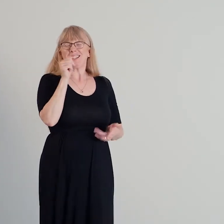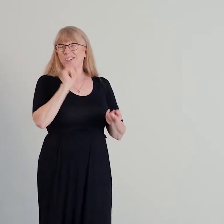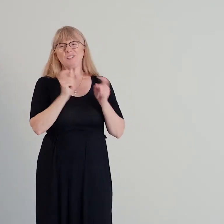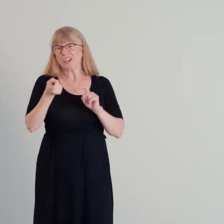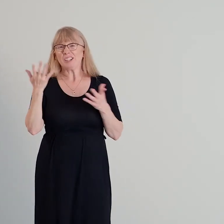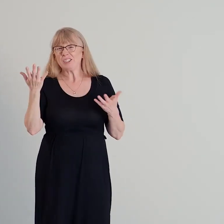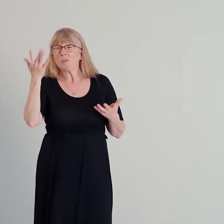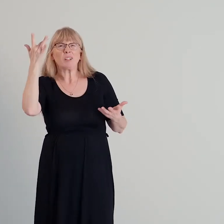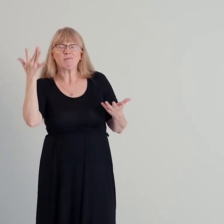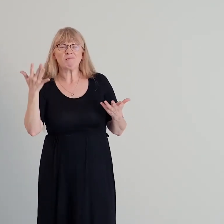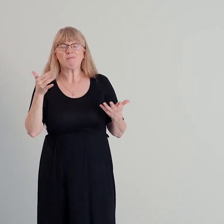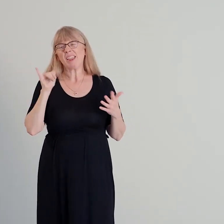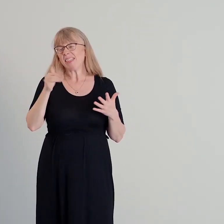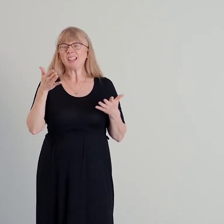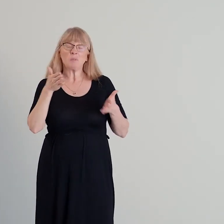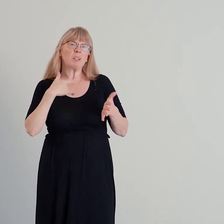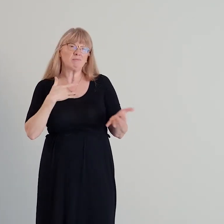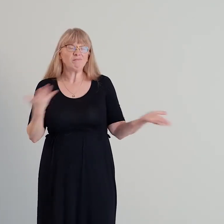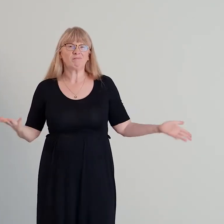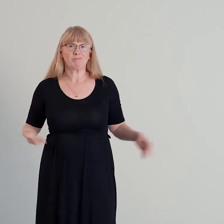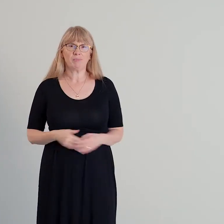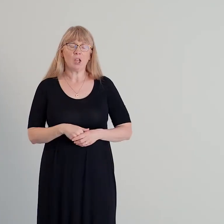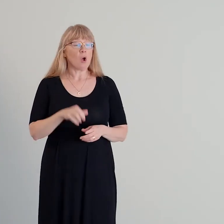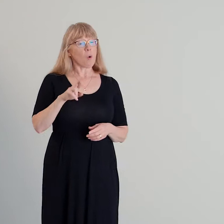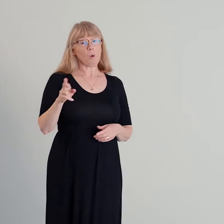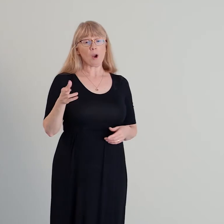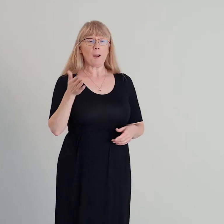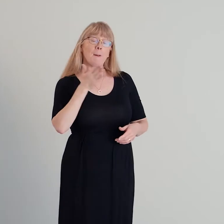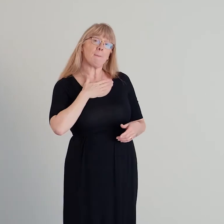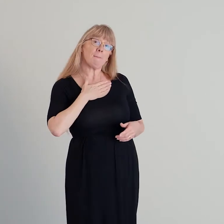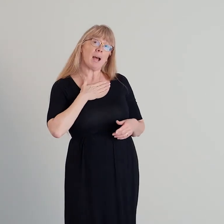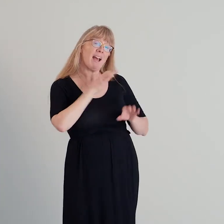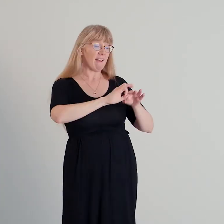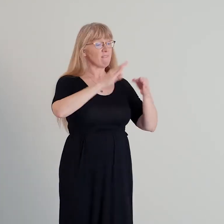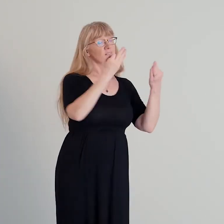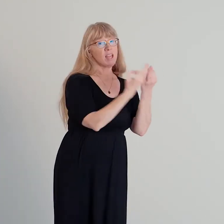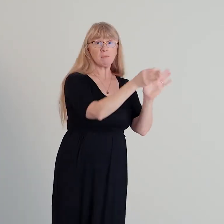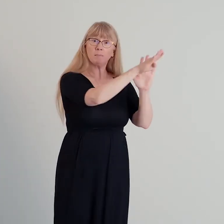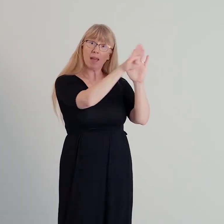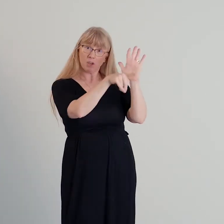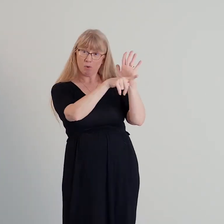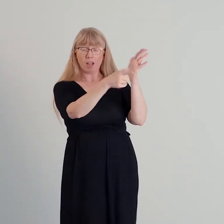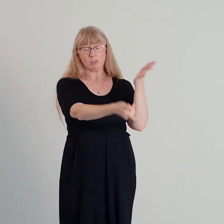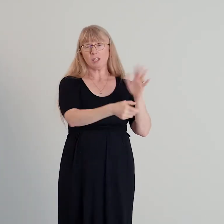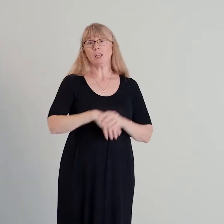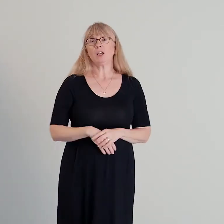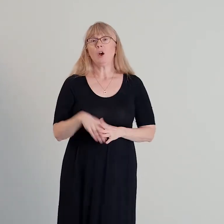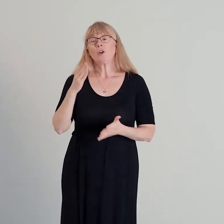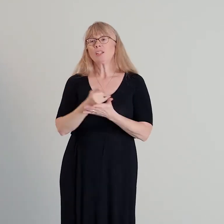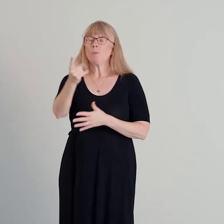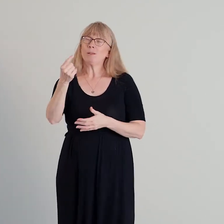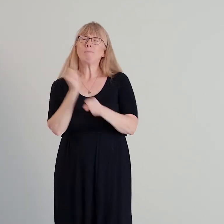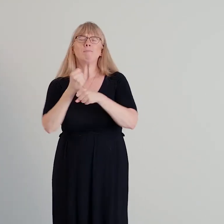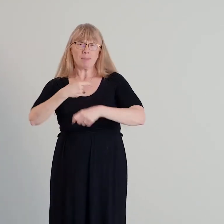change because that's just the way I am, right? Or that's my family's background. Or somebody provoked